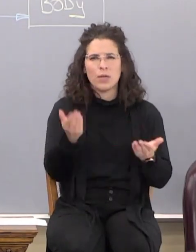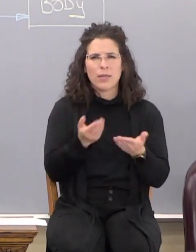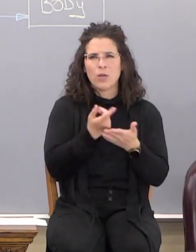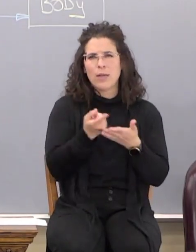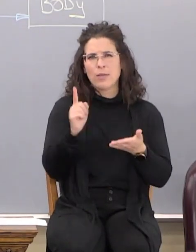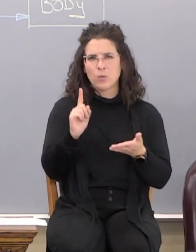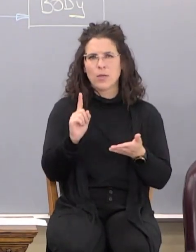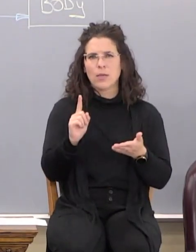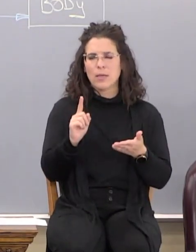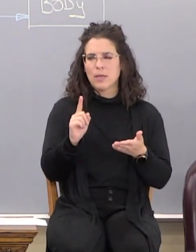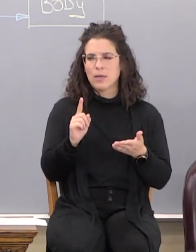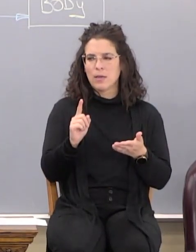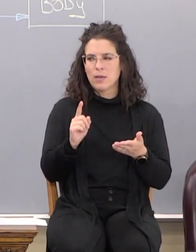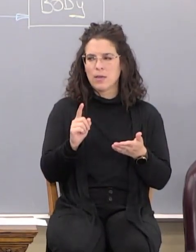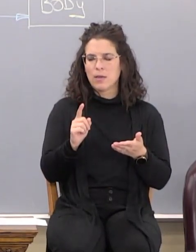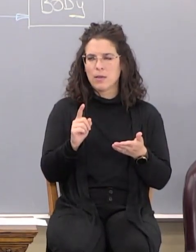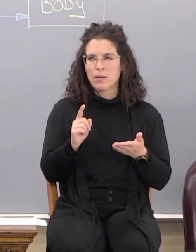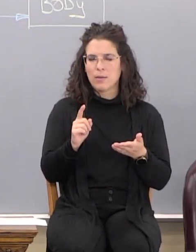week,